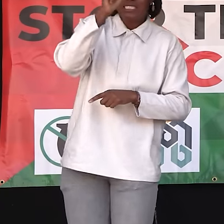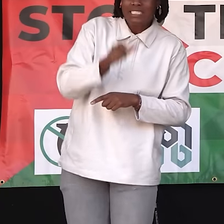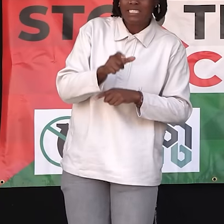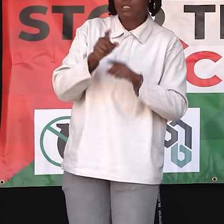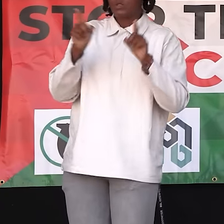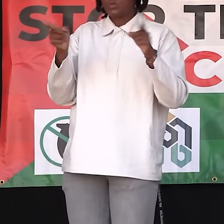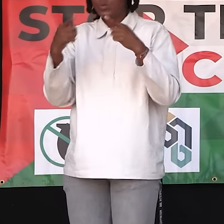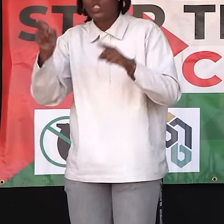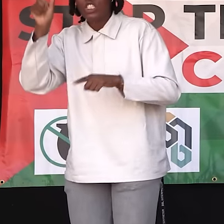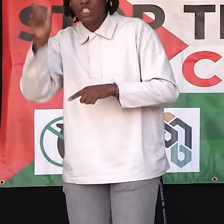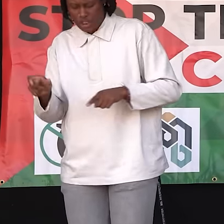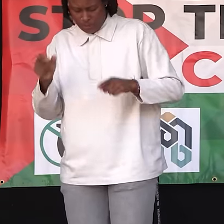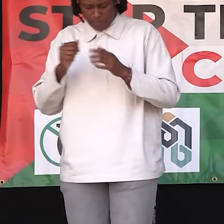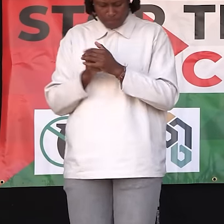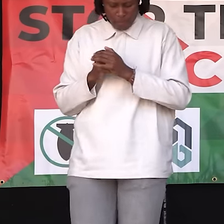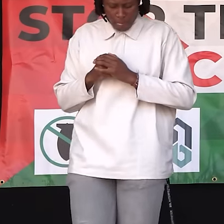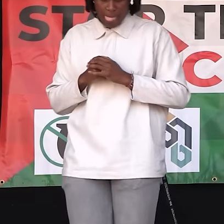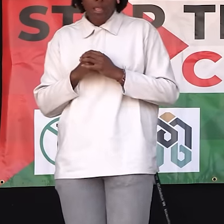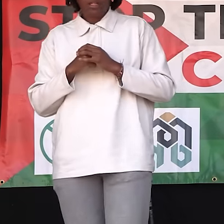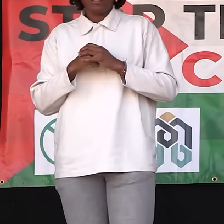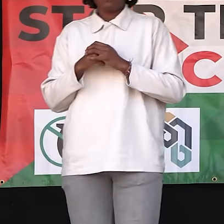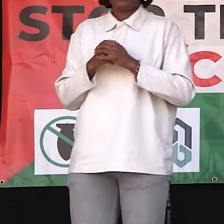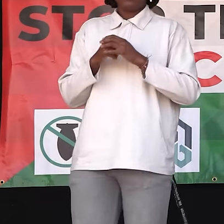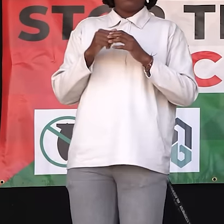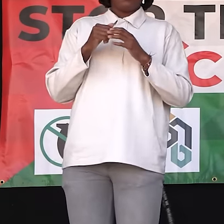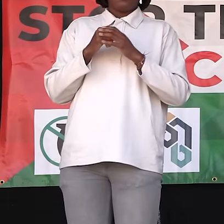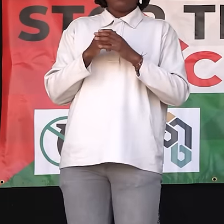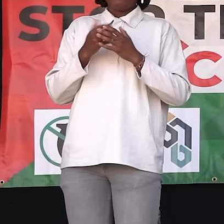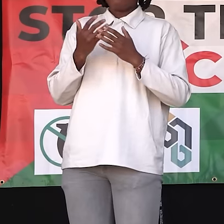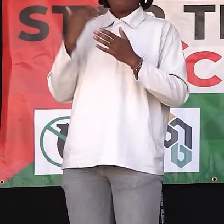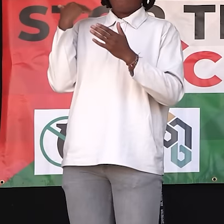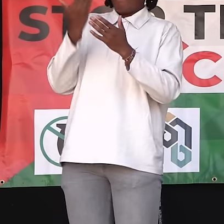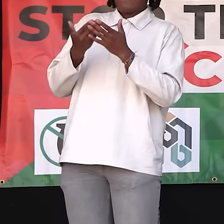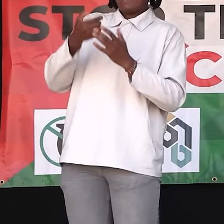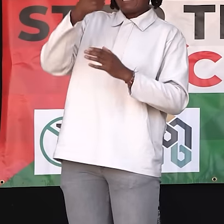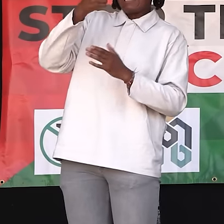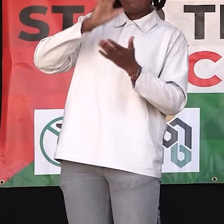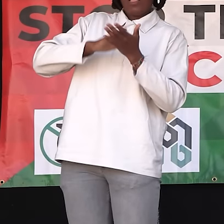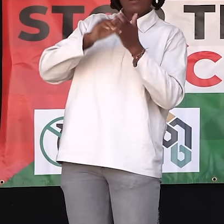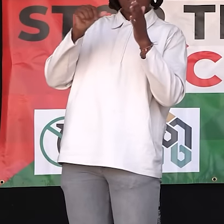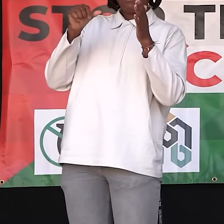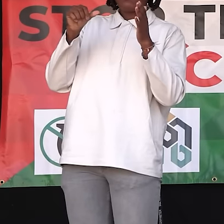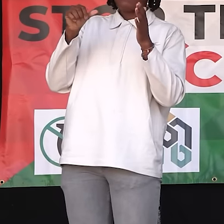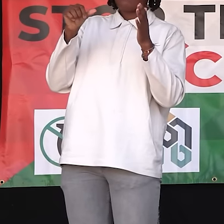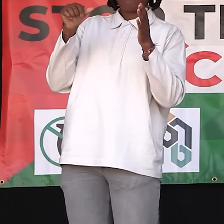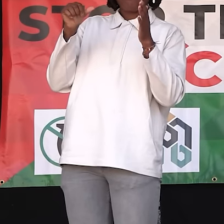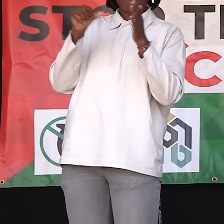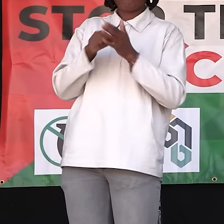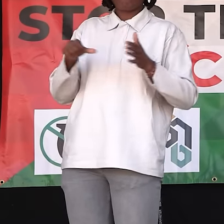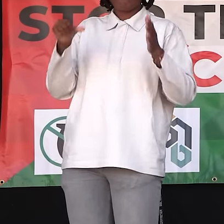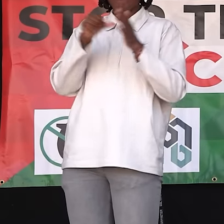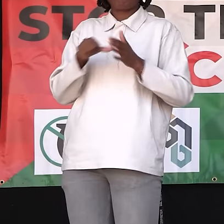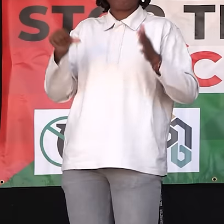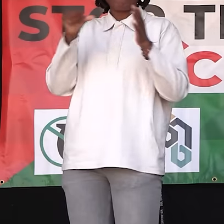musicians. And you know, these last nearly 6 months have been a difficult time to be an artist in a way, to be a